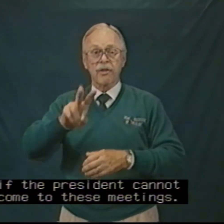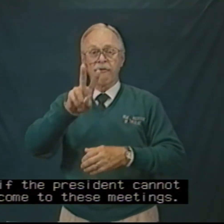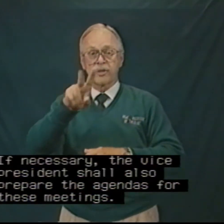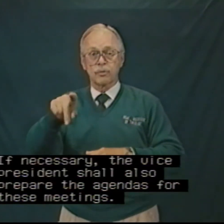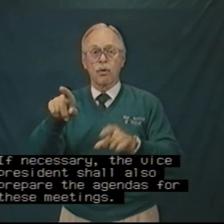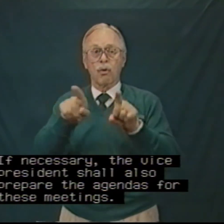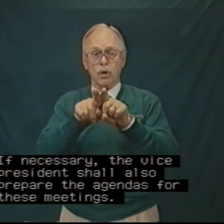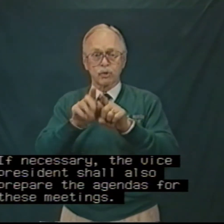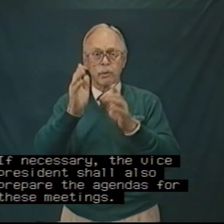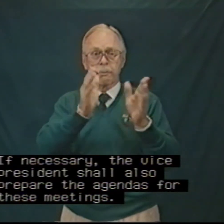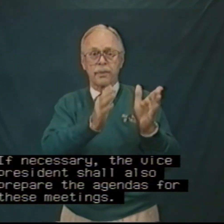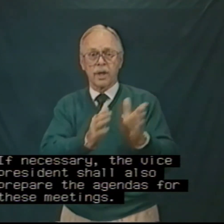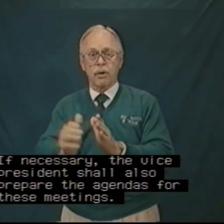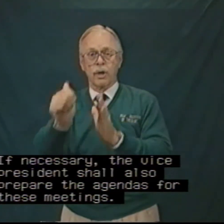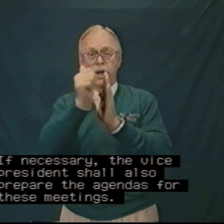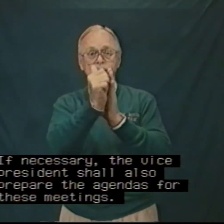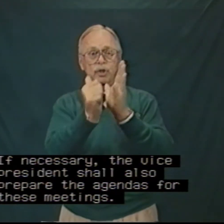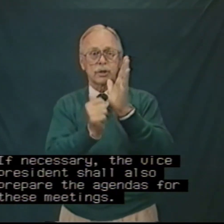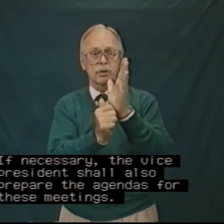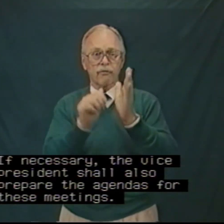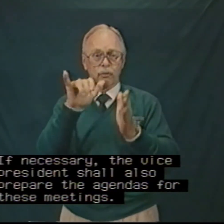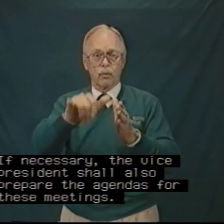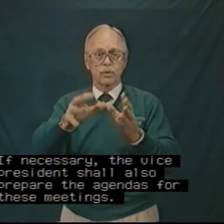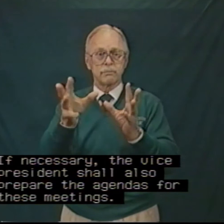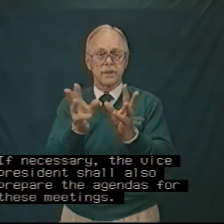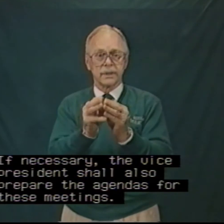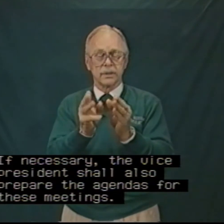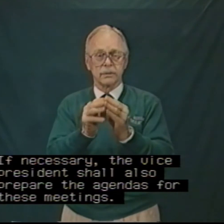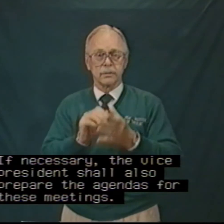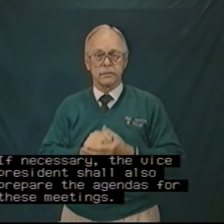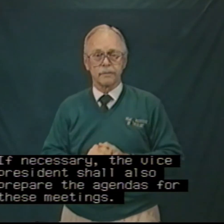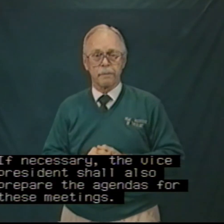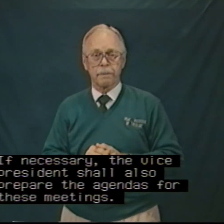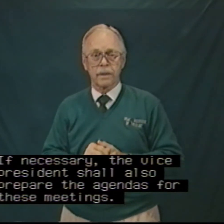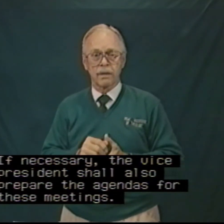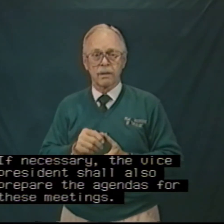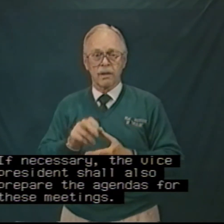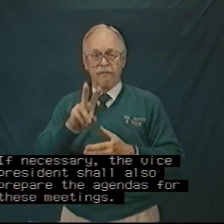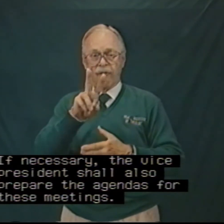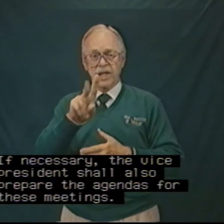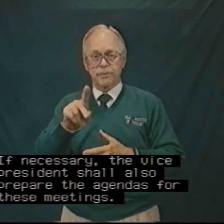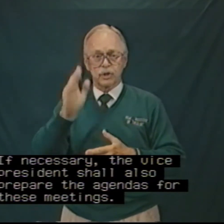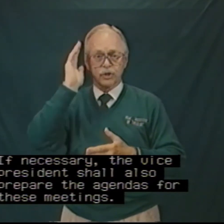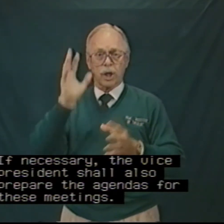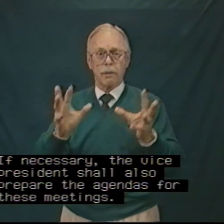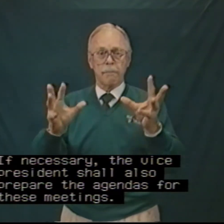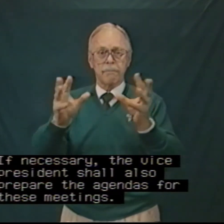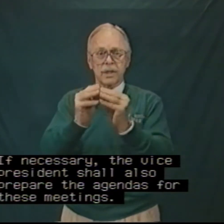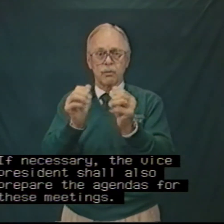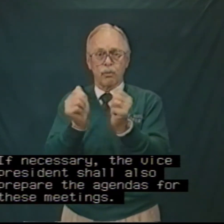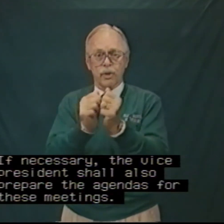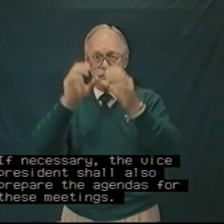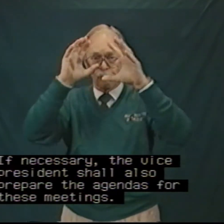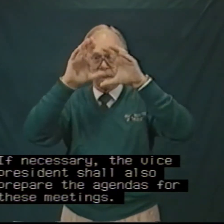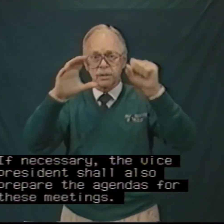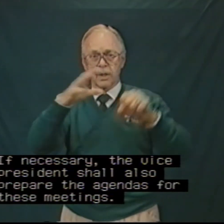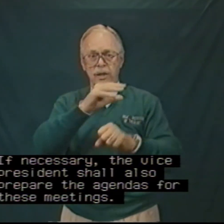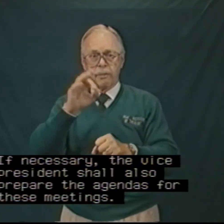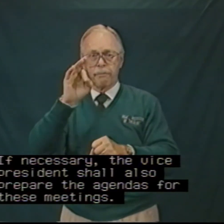if necessary, the Vice President shall also prepare the agendas for these meetings. He